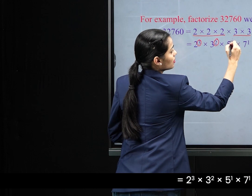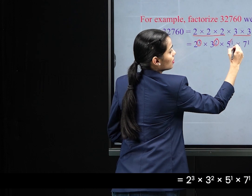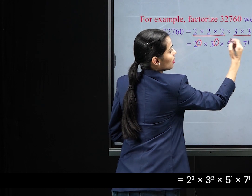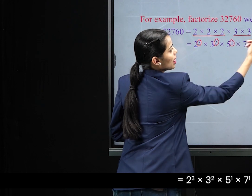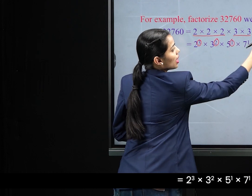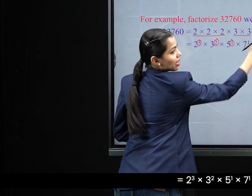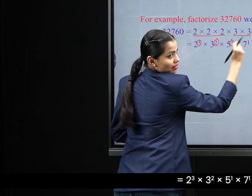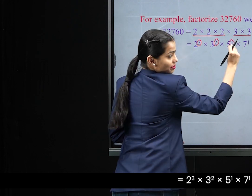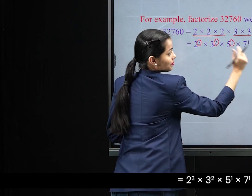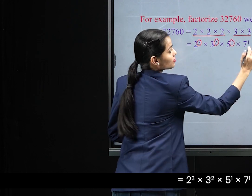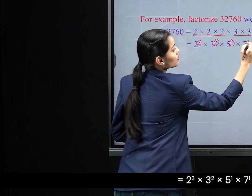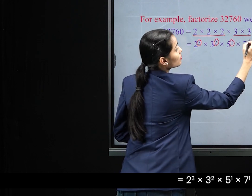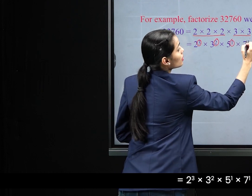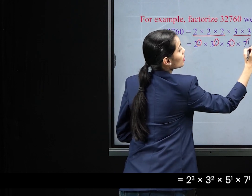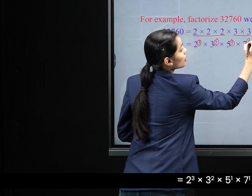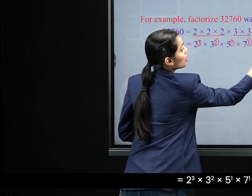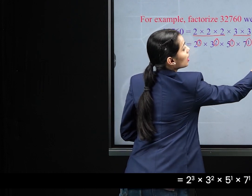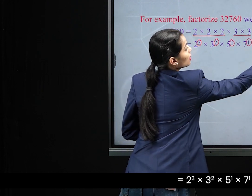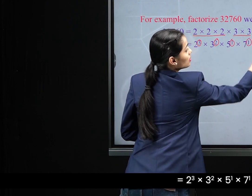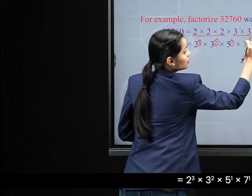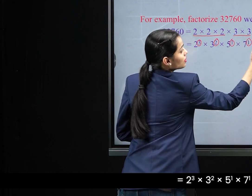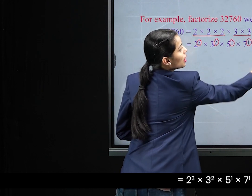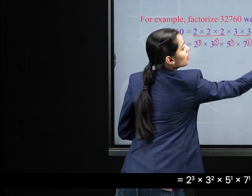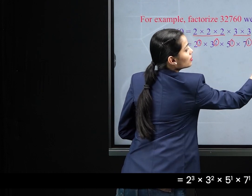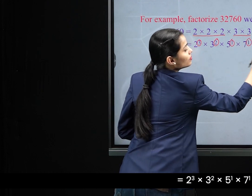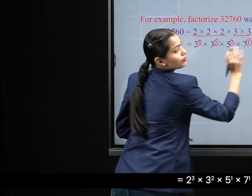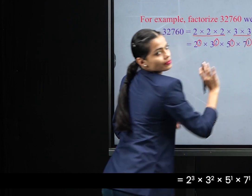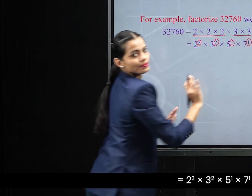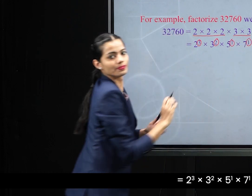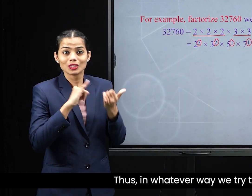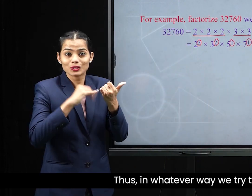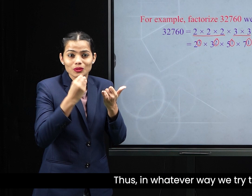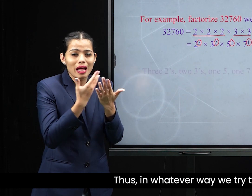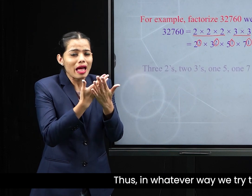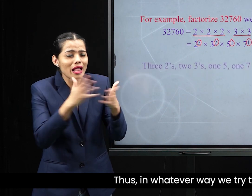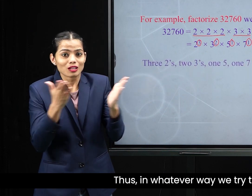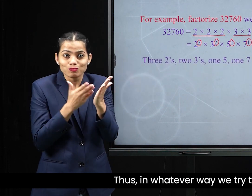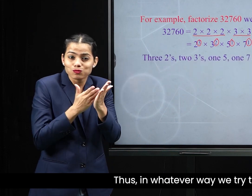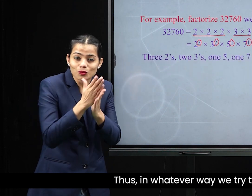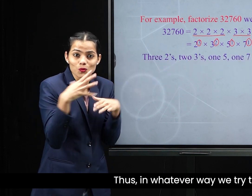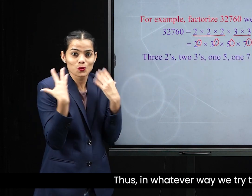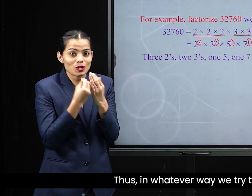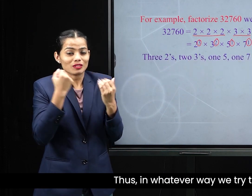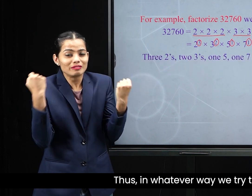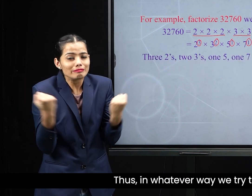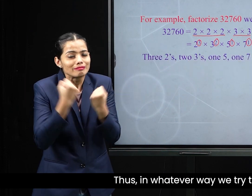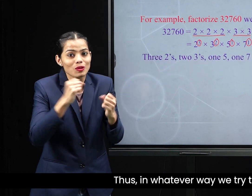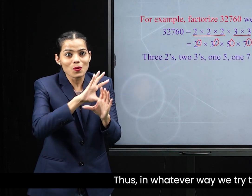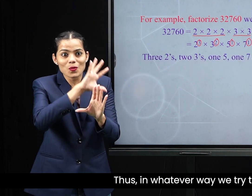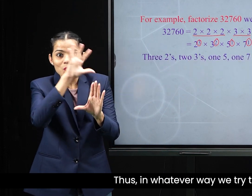Thus, In whatever way we try to